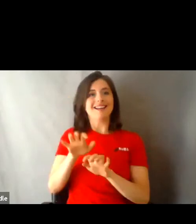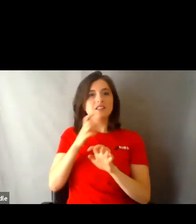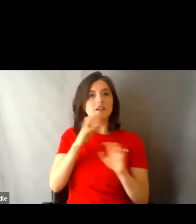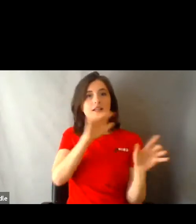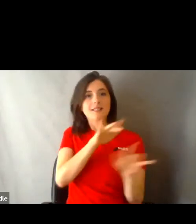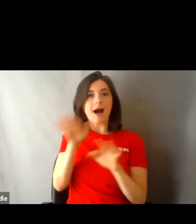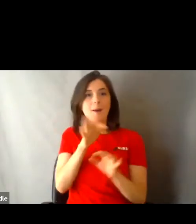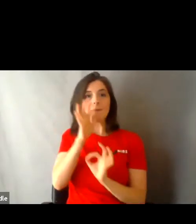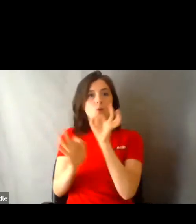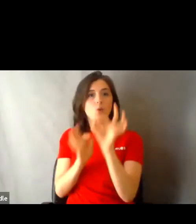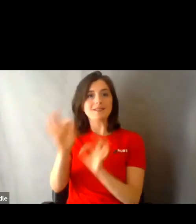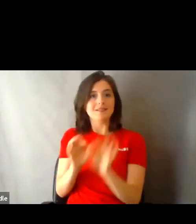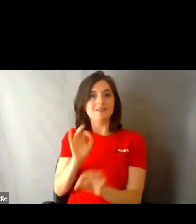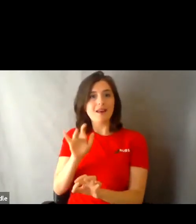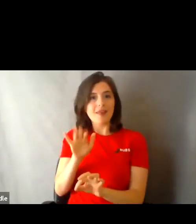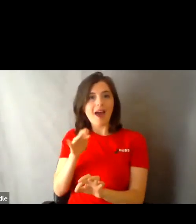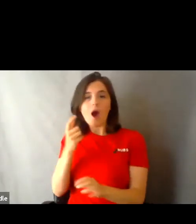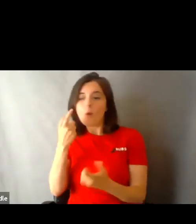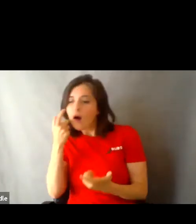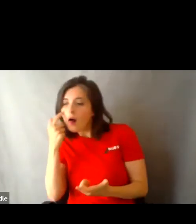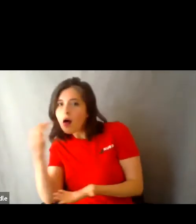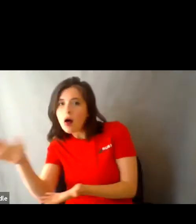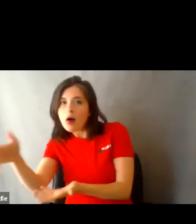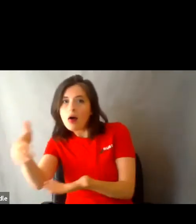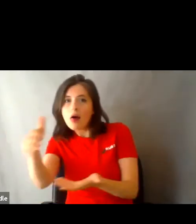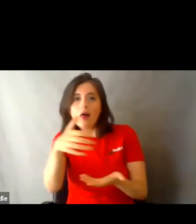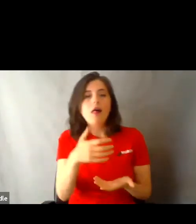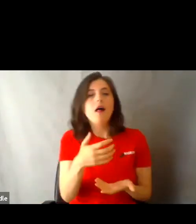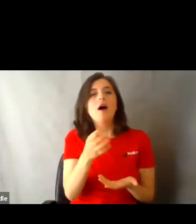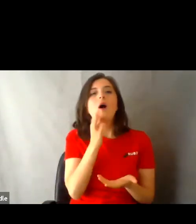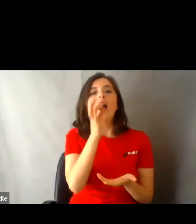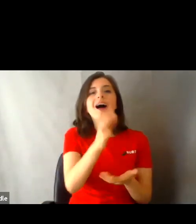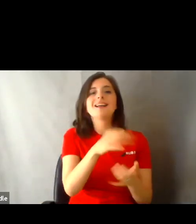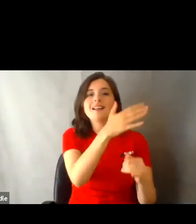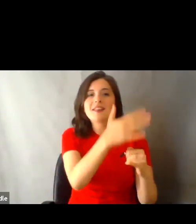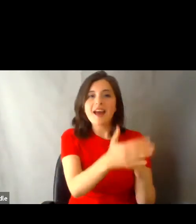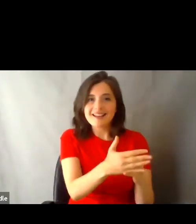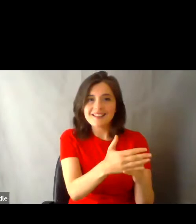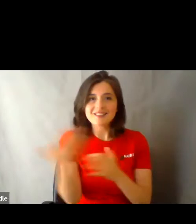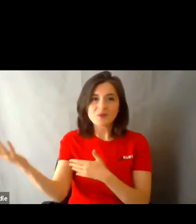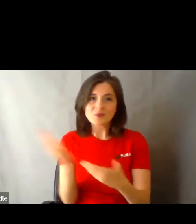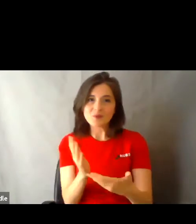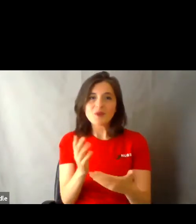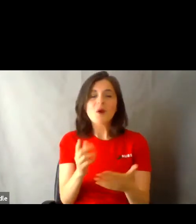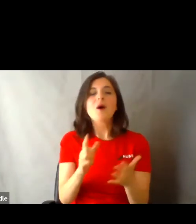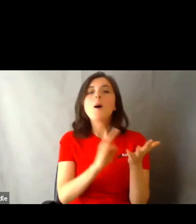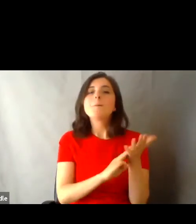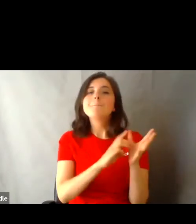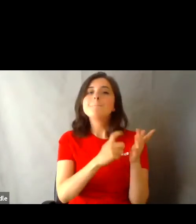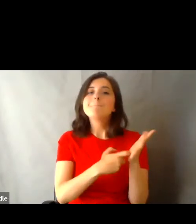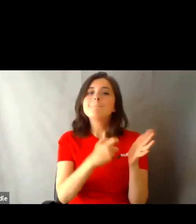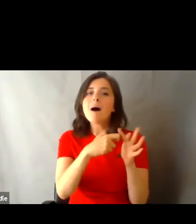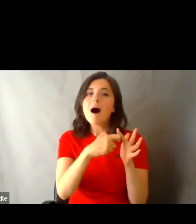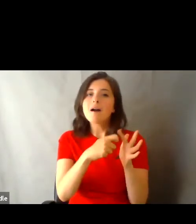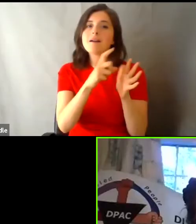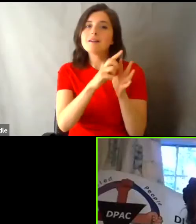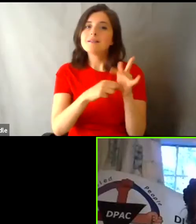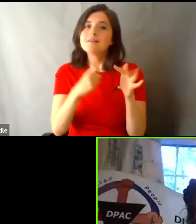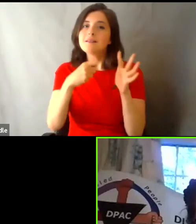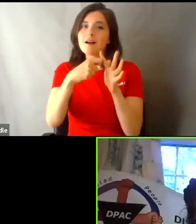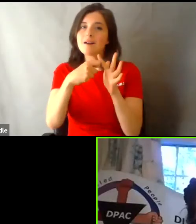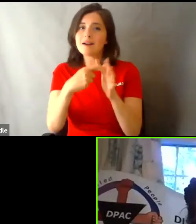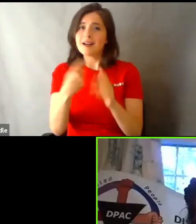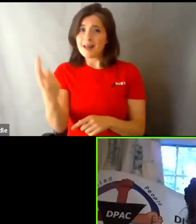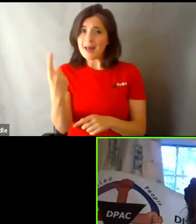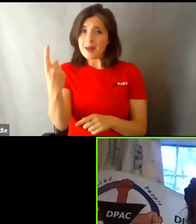and contributions at the end. So without further ado, I'll introduce Mark Dunk, who has been an active member of